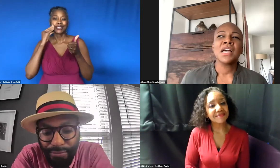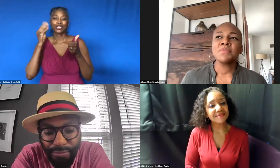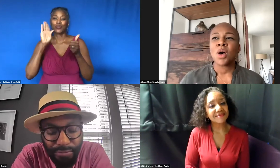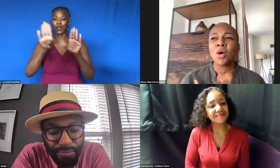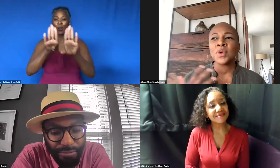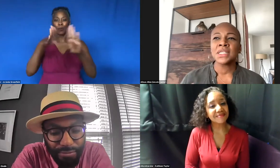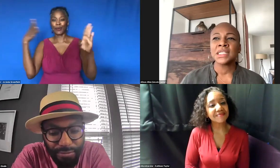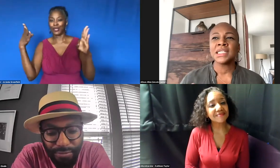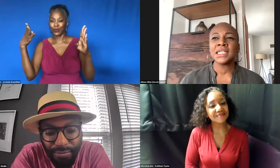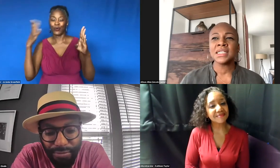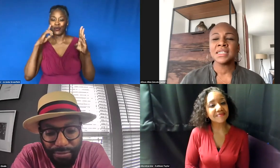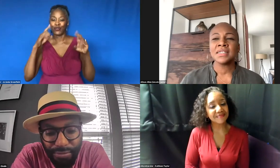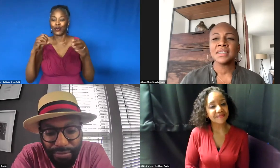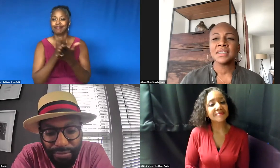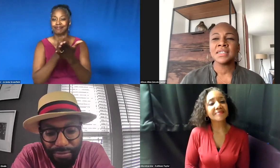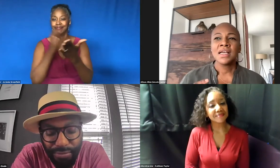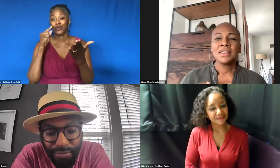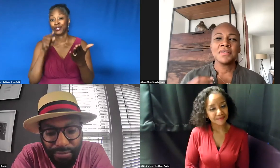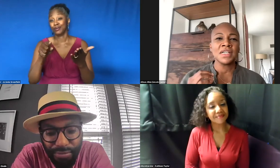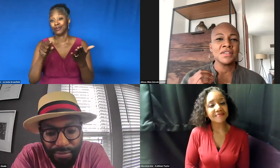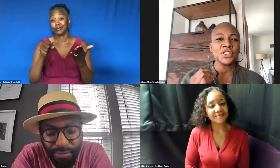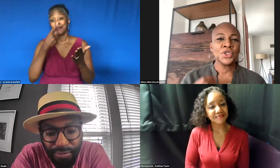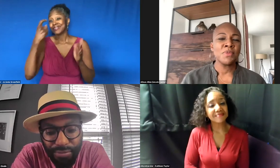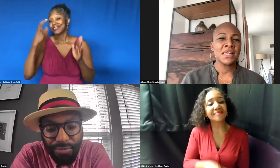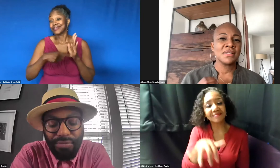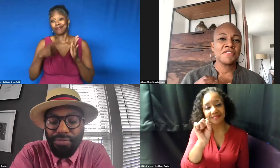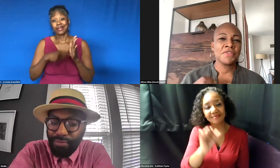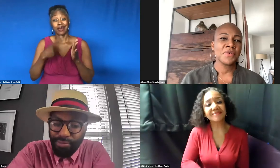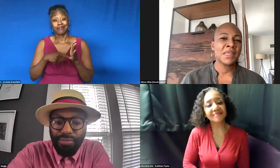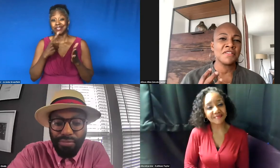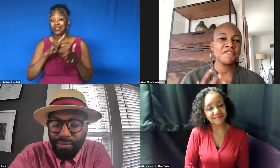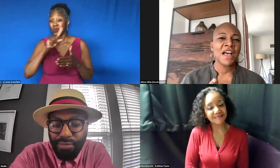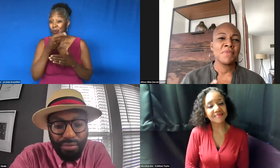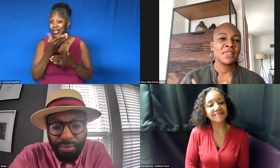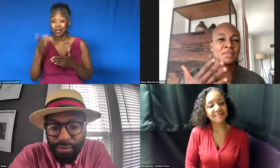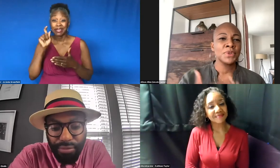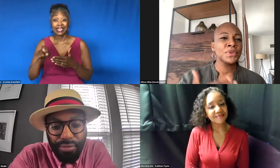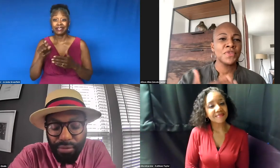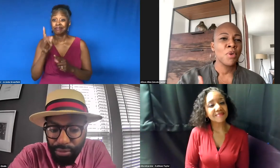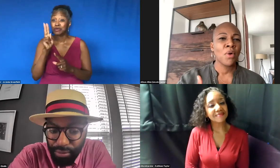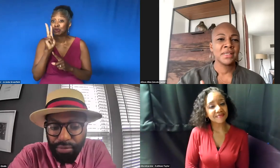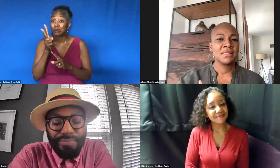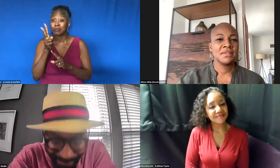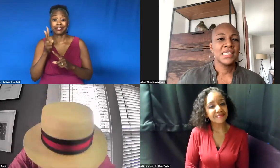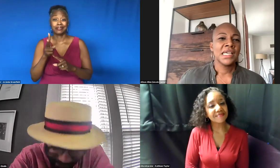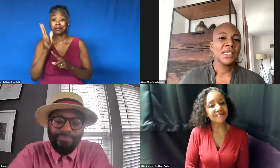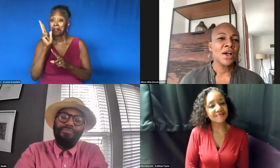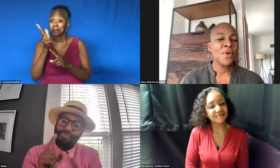Because sometimes all we really need is the 2 minutes, the 3 minutes, the 5 minutes to prove the